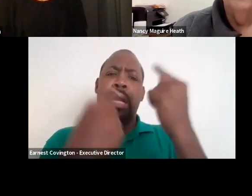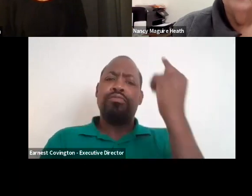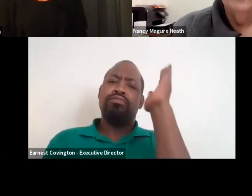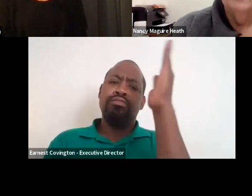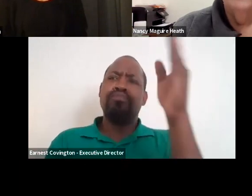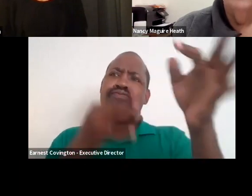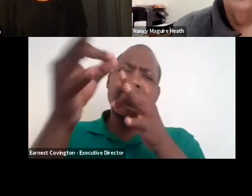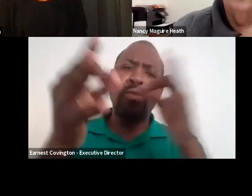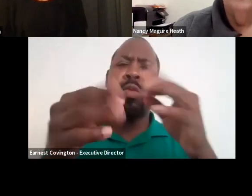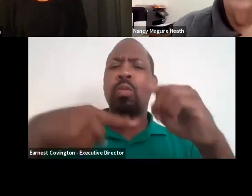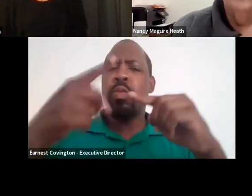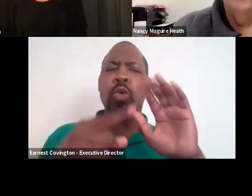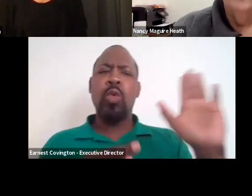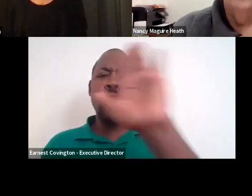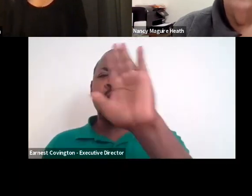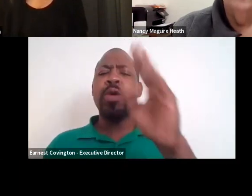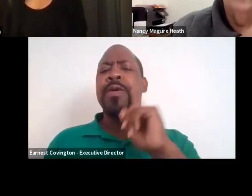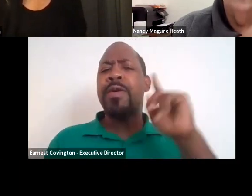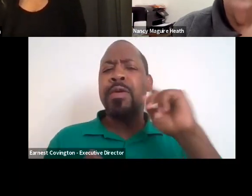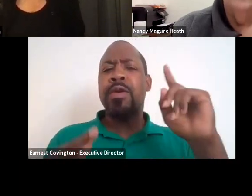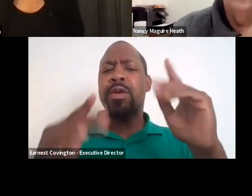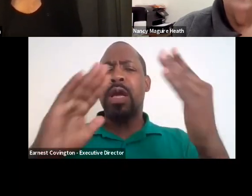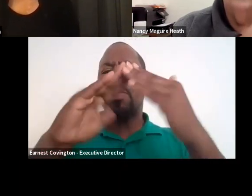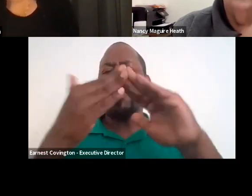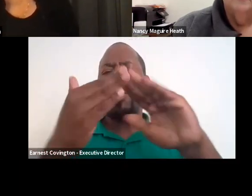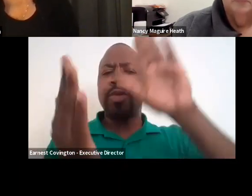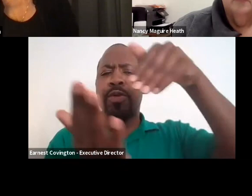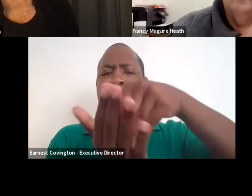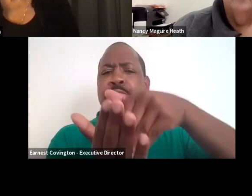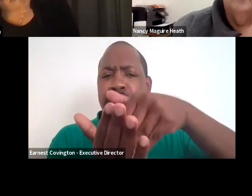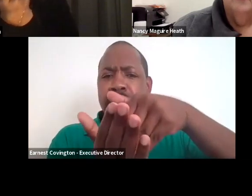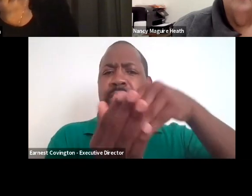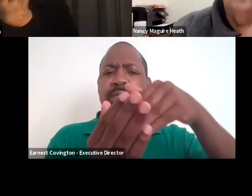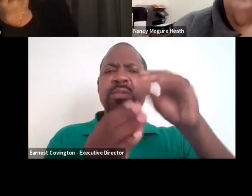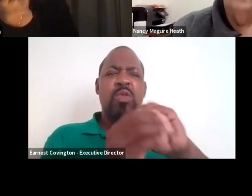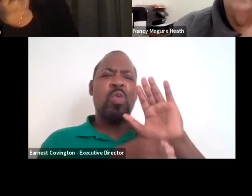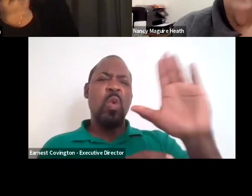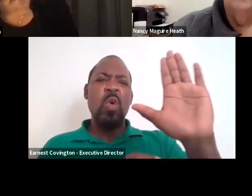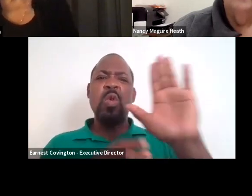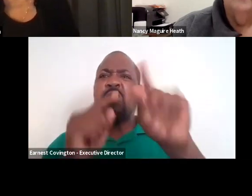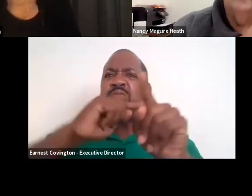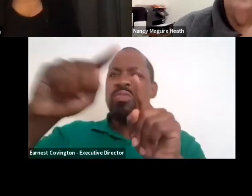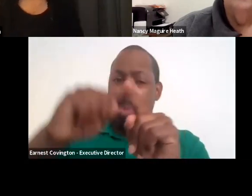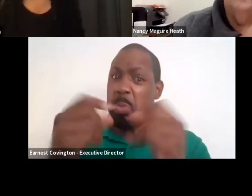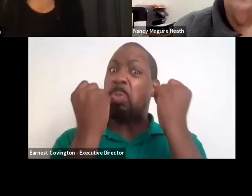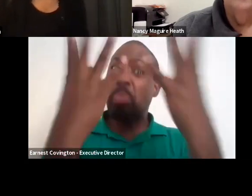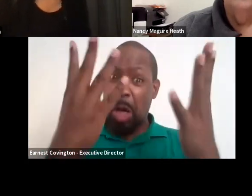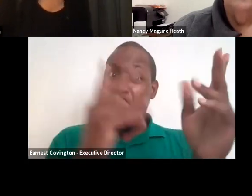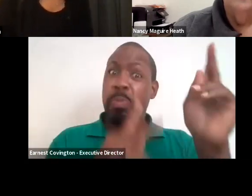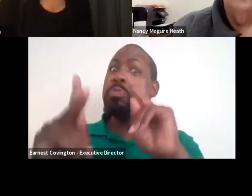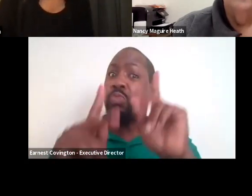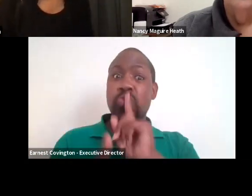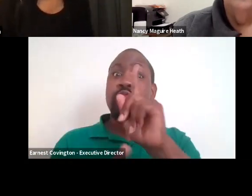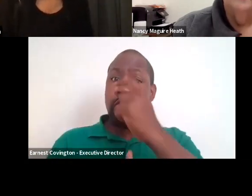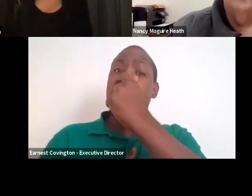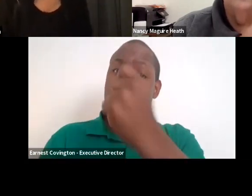US that would be interested in coming to talk about, a community center in